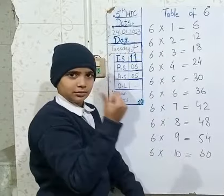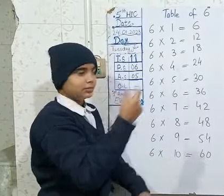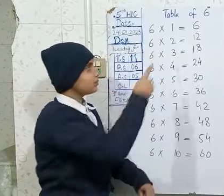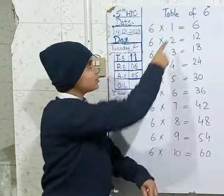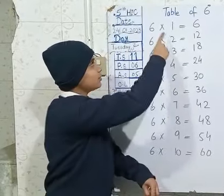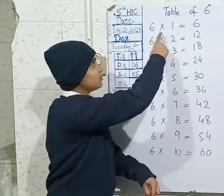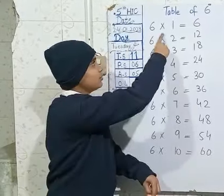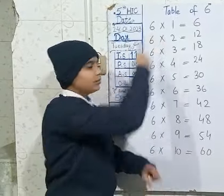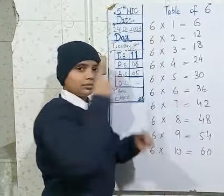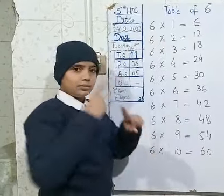6